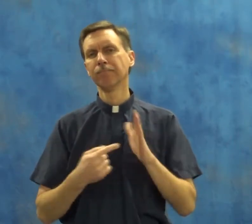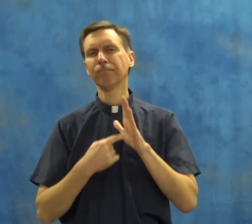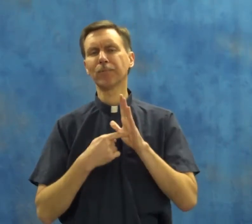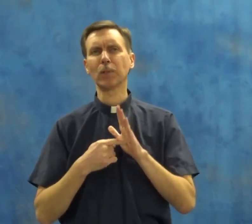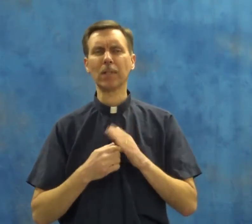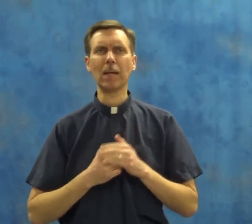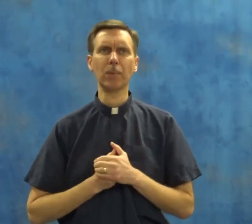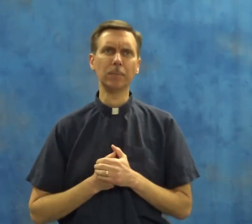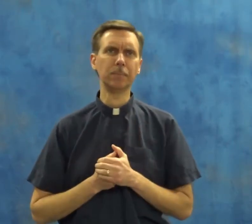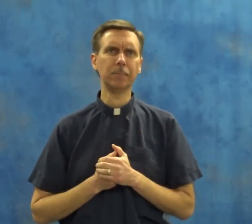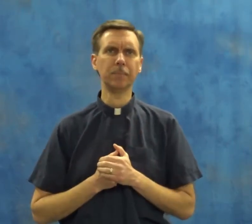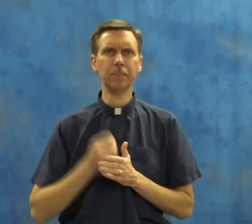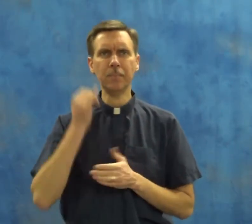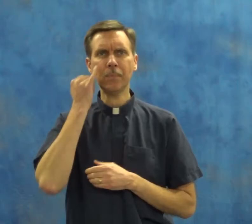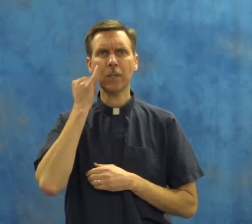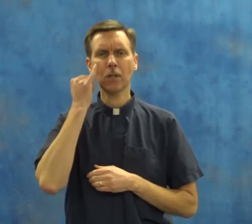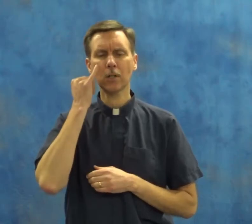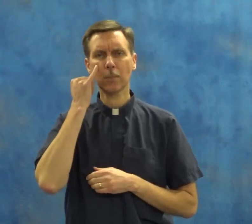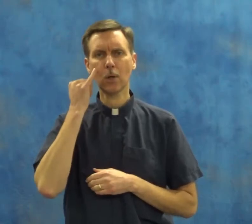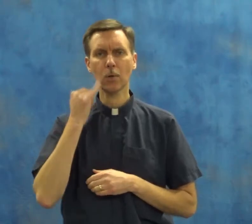For example, suppose